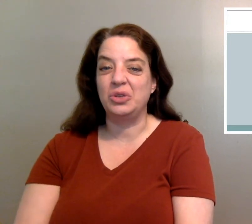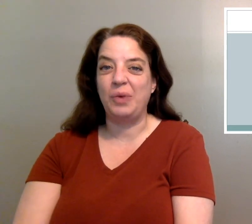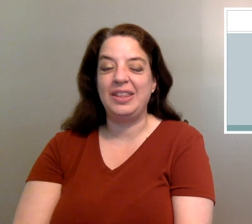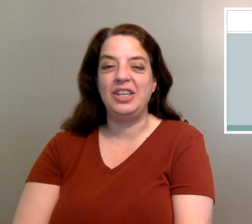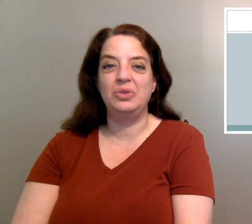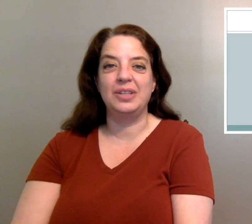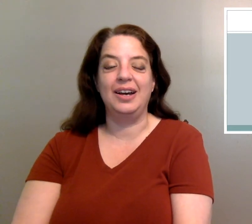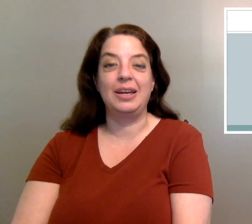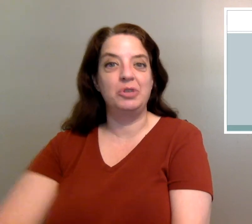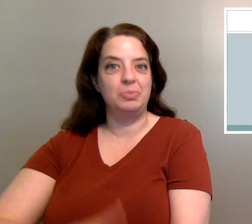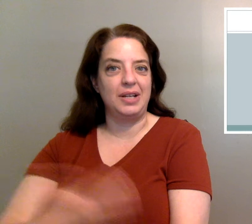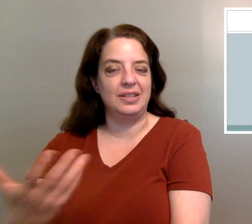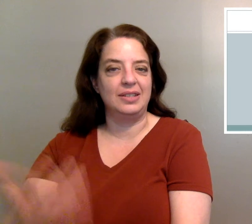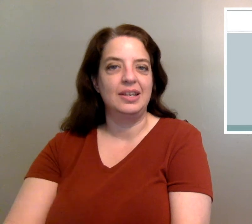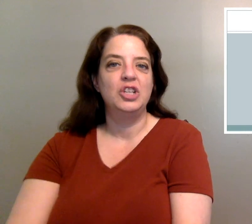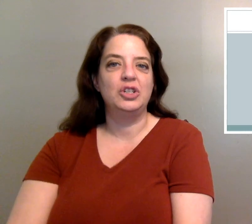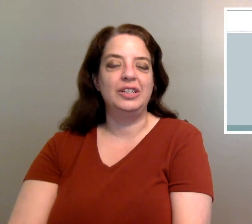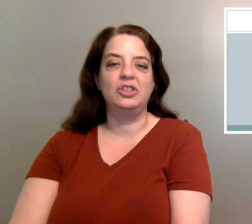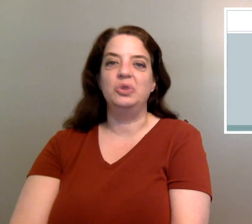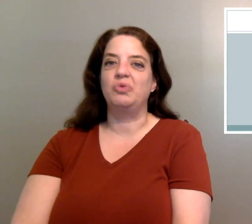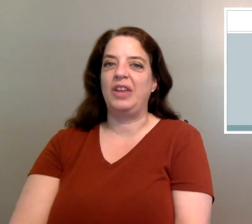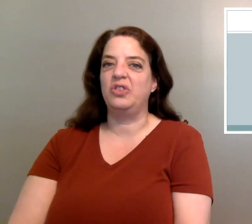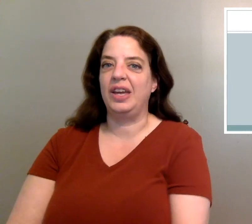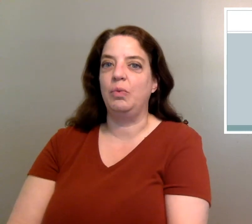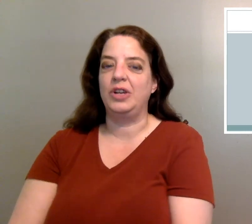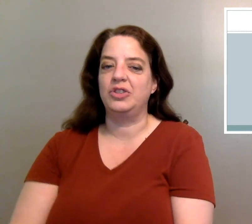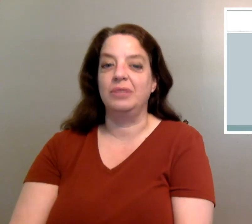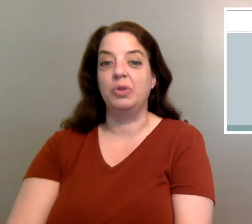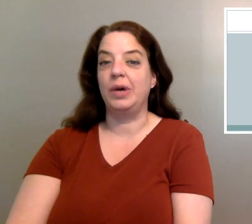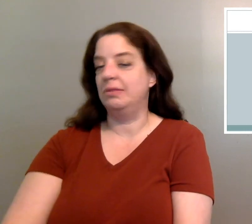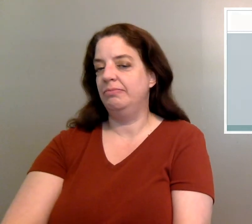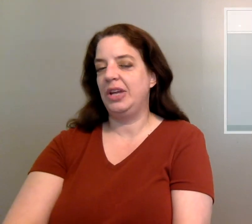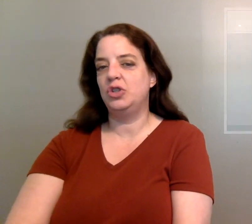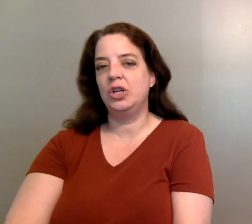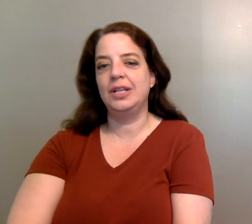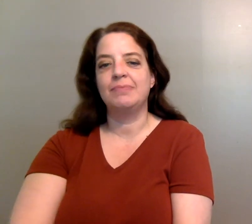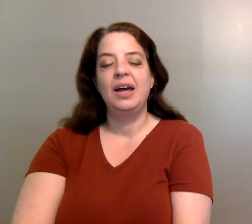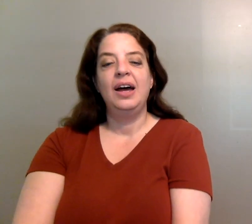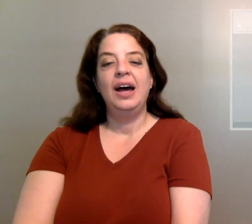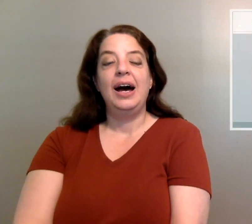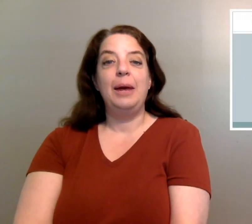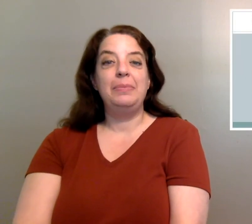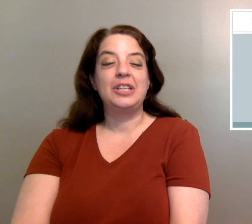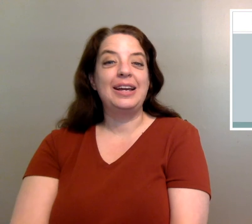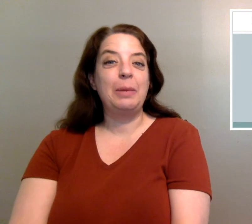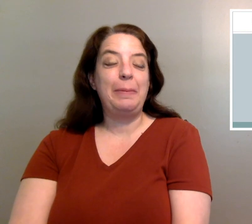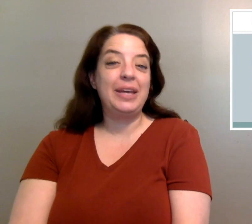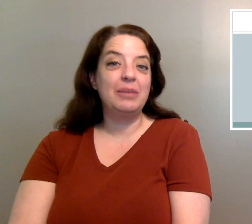They use a chemical process to clean the clothes rather than washing them with water, in case you're curious. Talking about picking up children